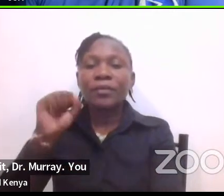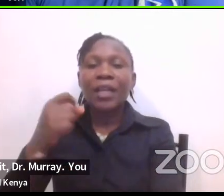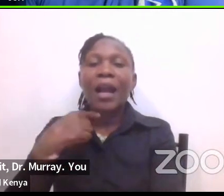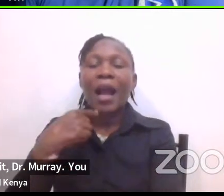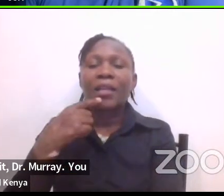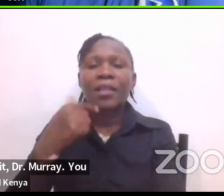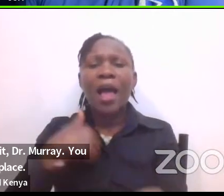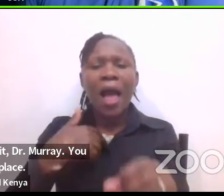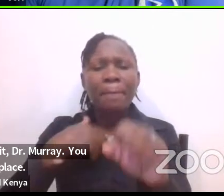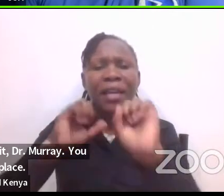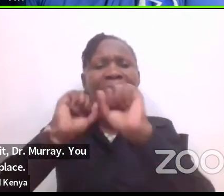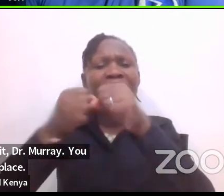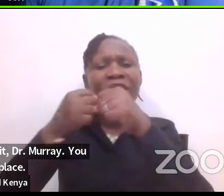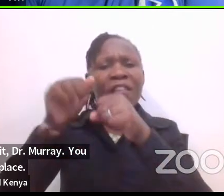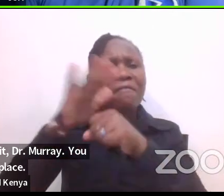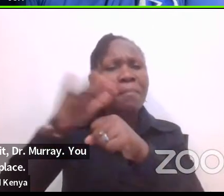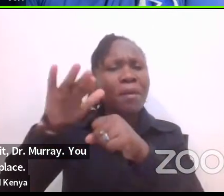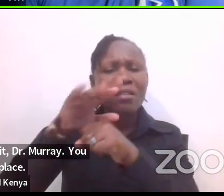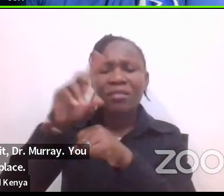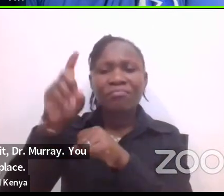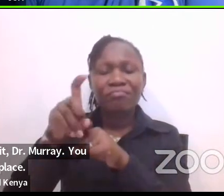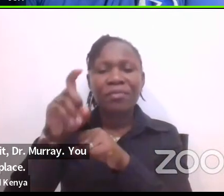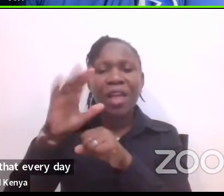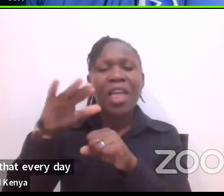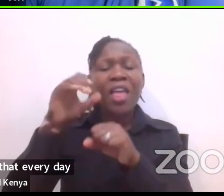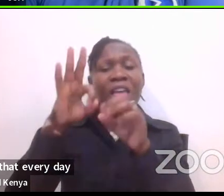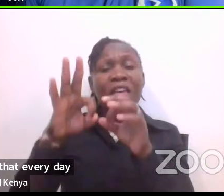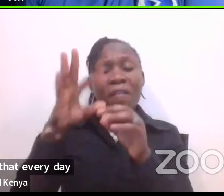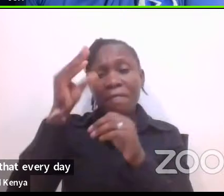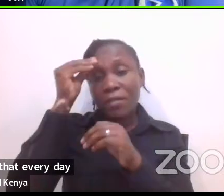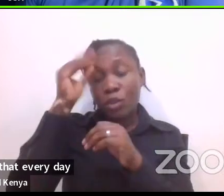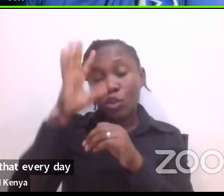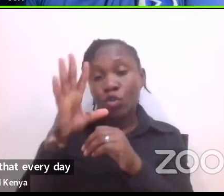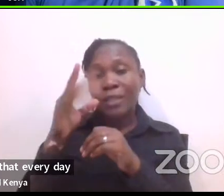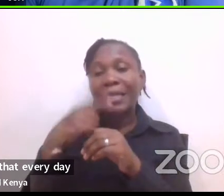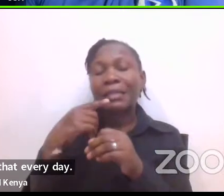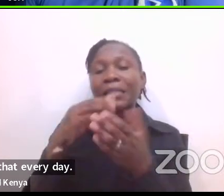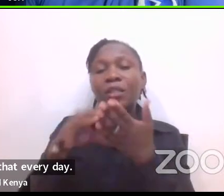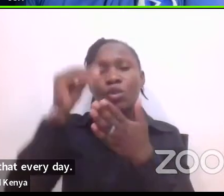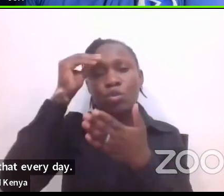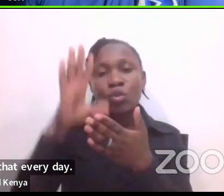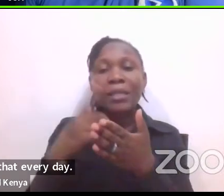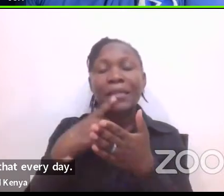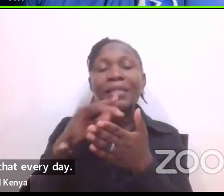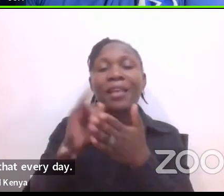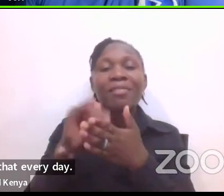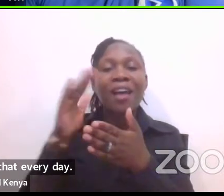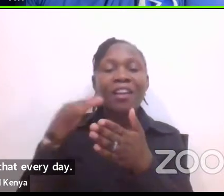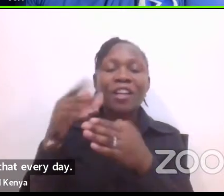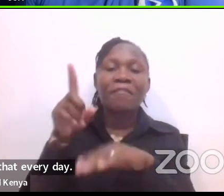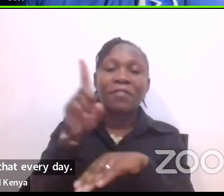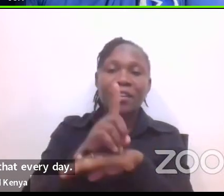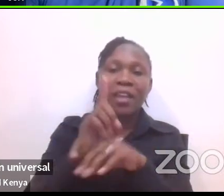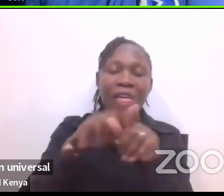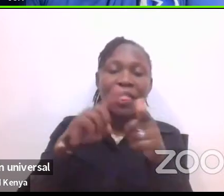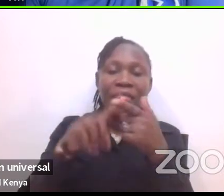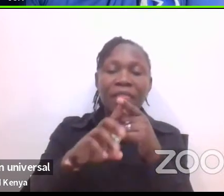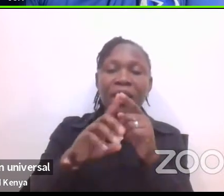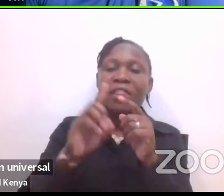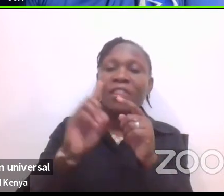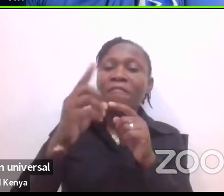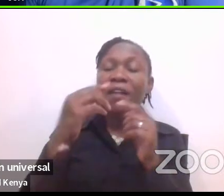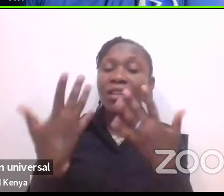If we can get our students saying that every day, that's probably the first step in universal design. And that is